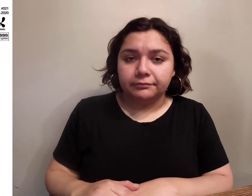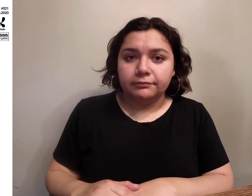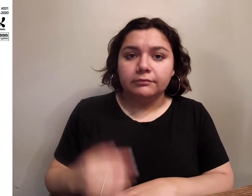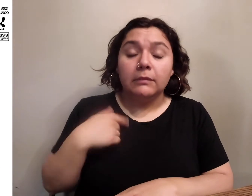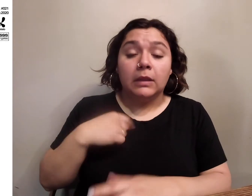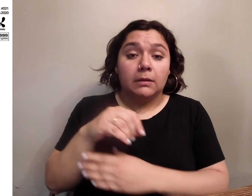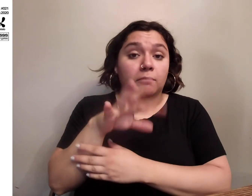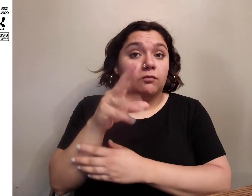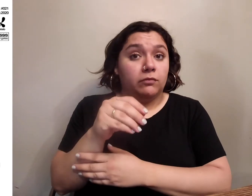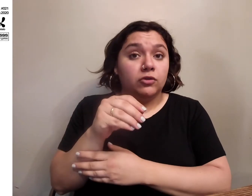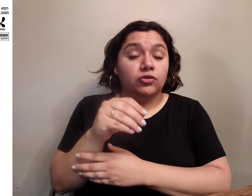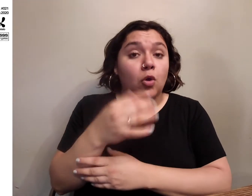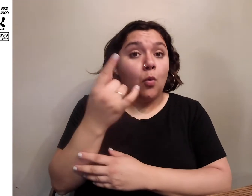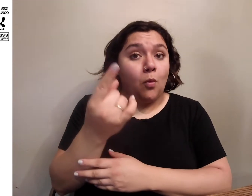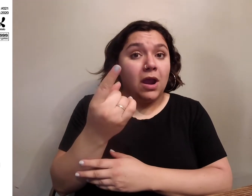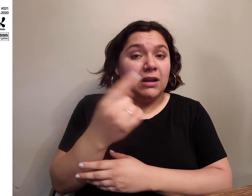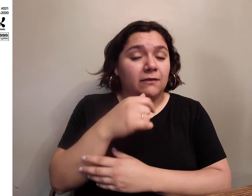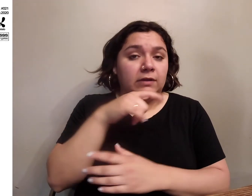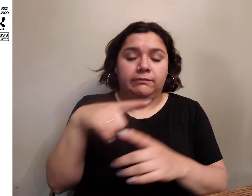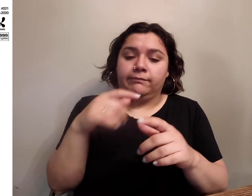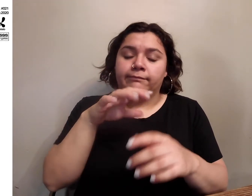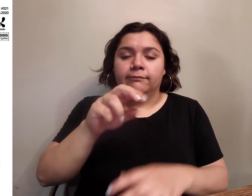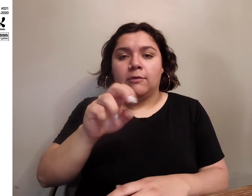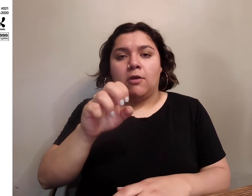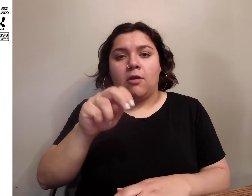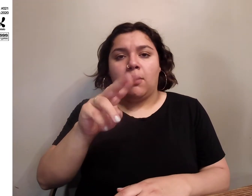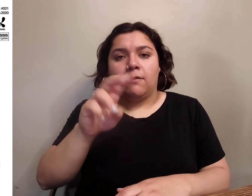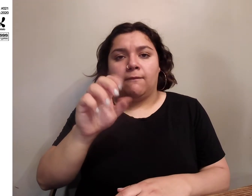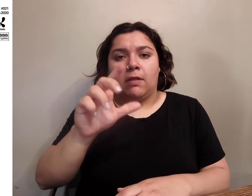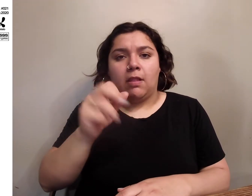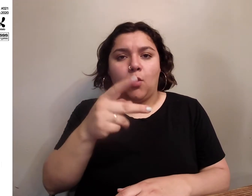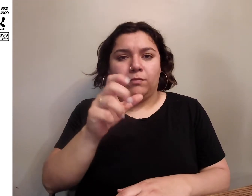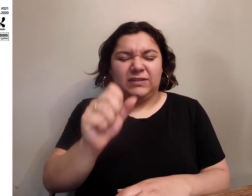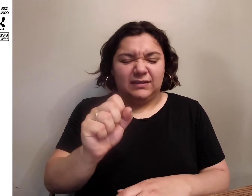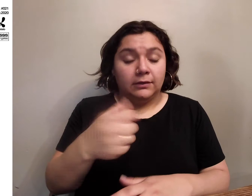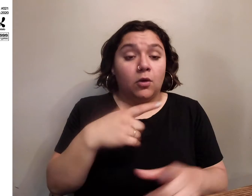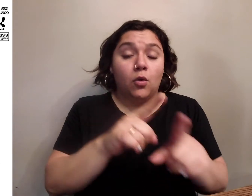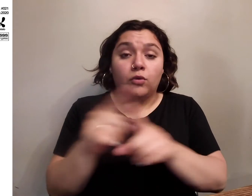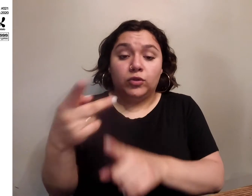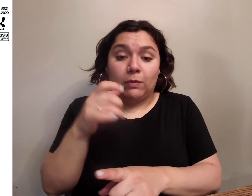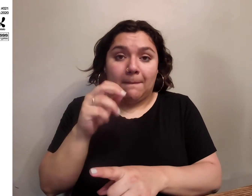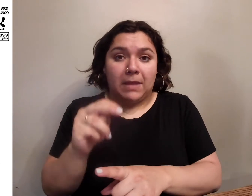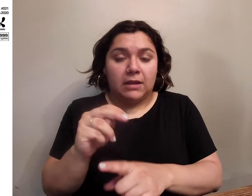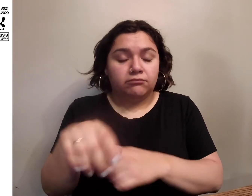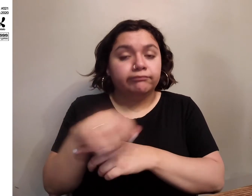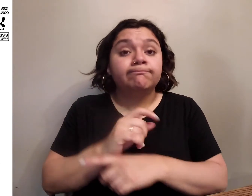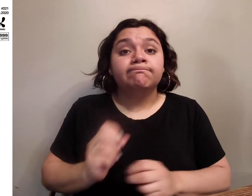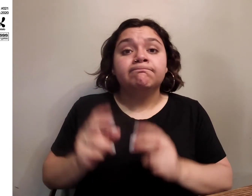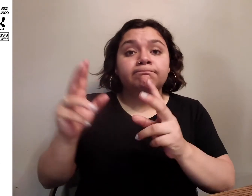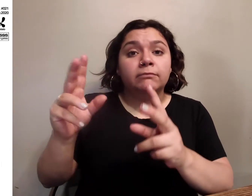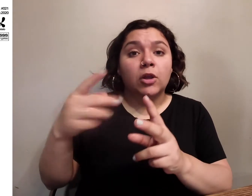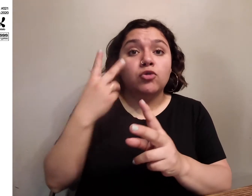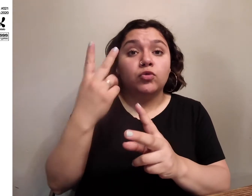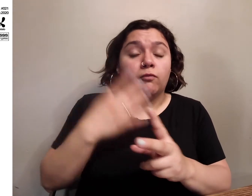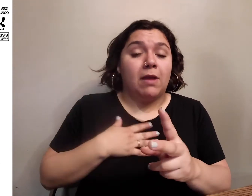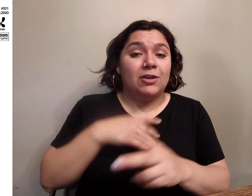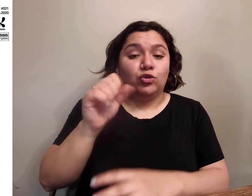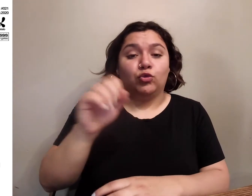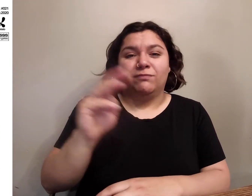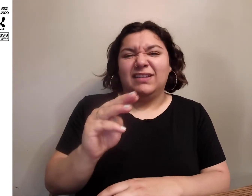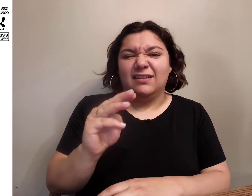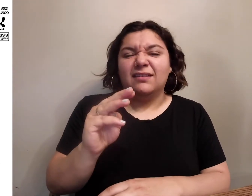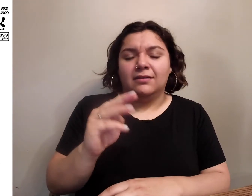took a picture of one of the envelopes and a pen and put it on 2 of my social media